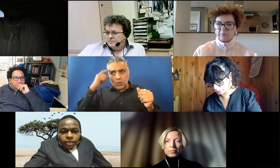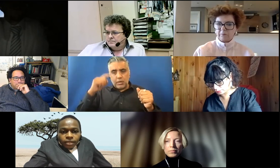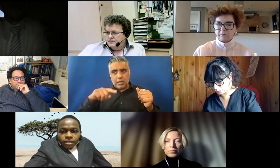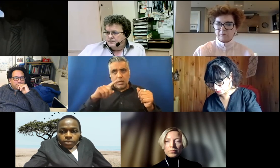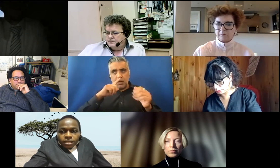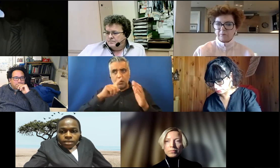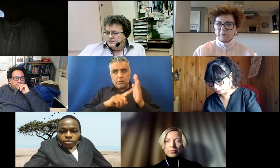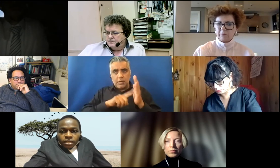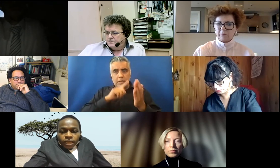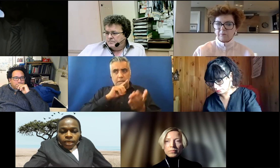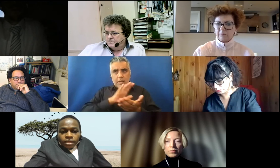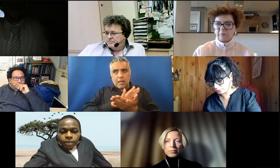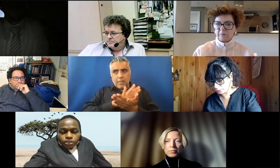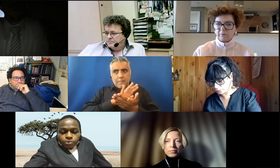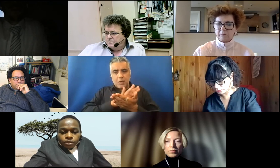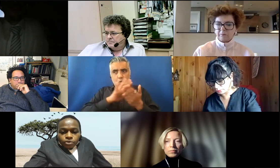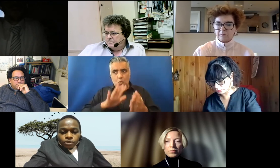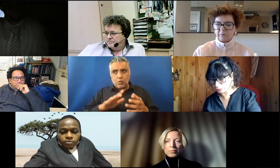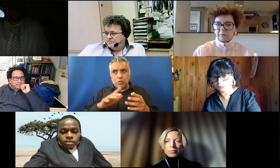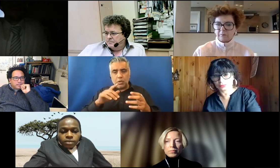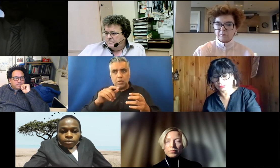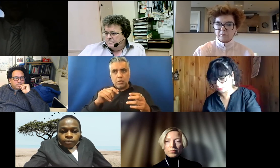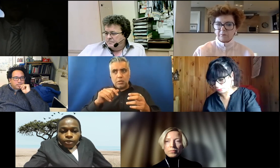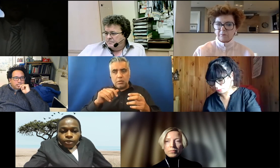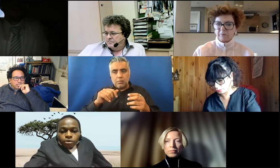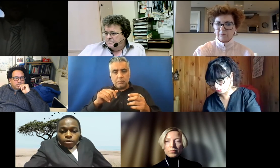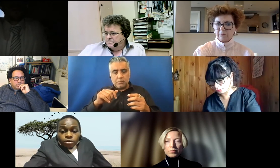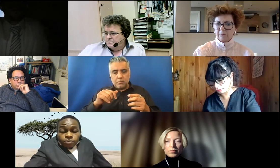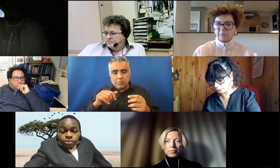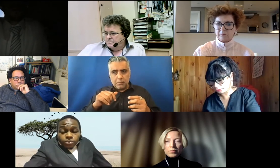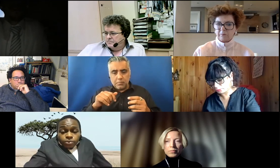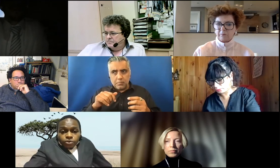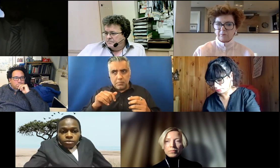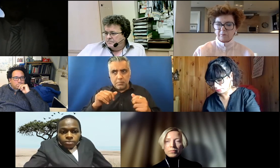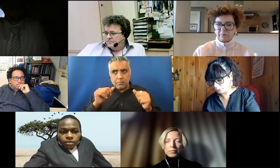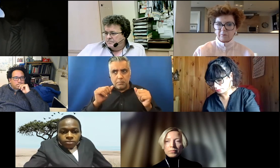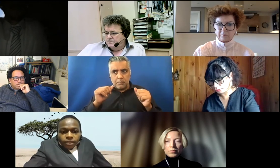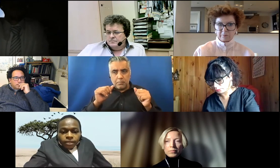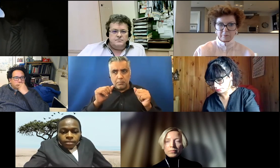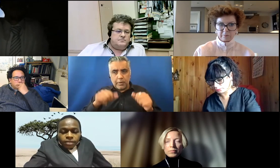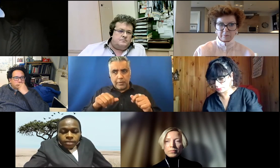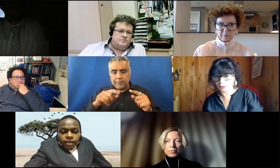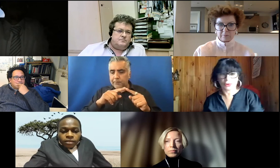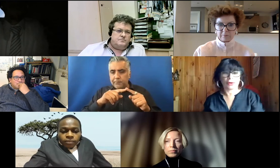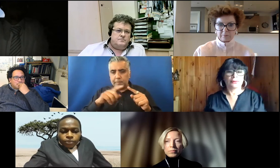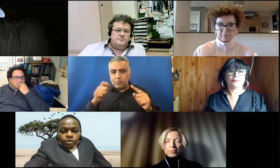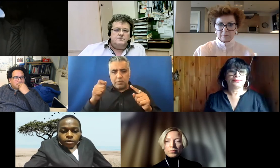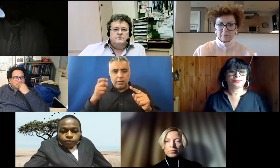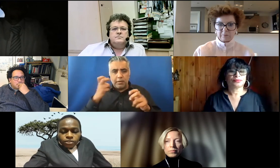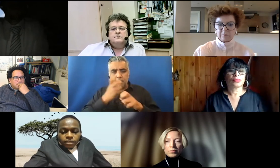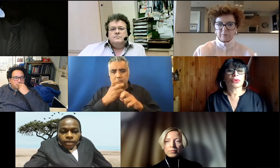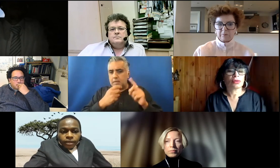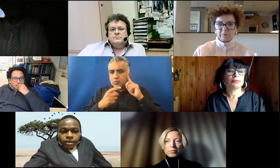researchers and academics can really help entrepreneurs, for example, or the entrepreneurs themselves. I like this idea